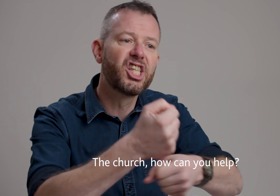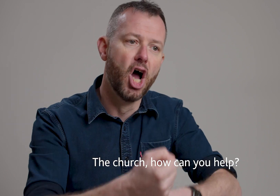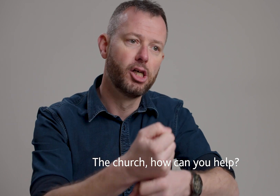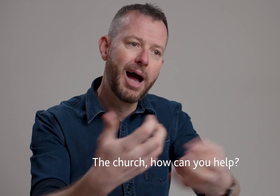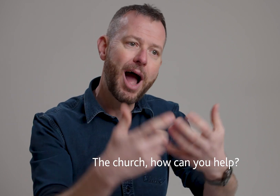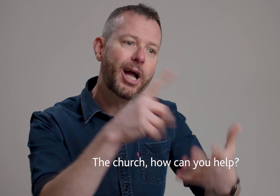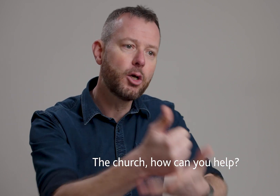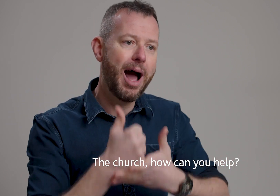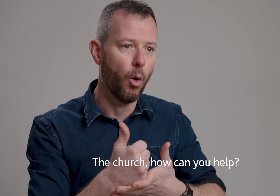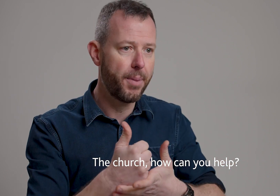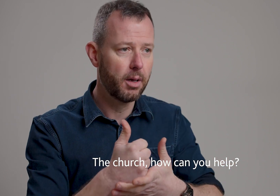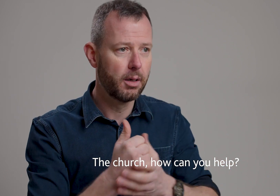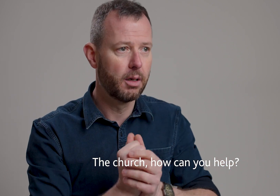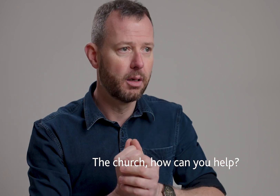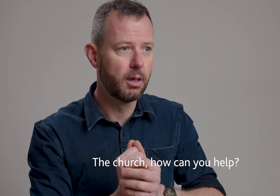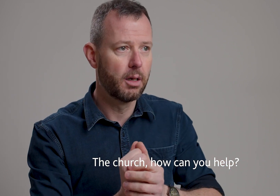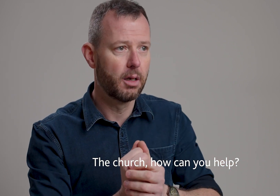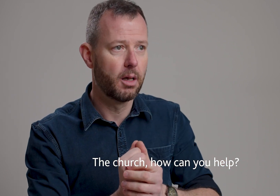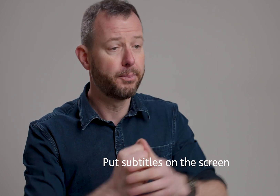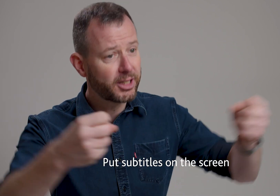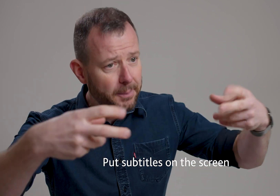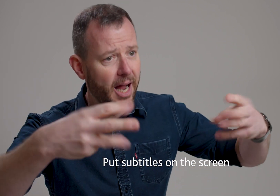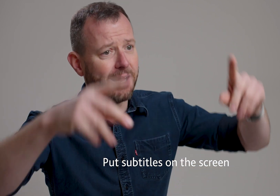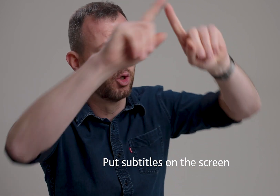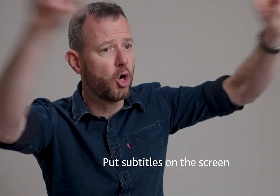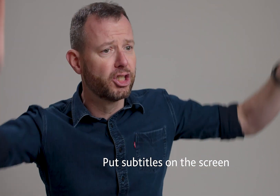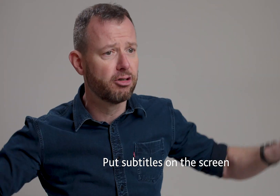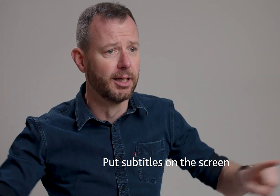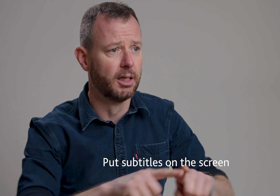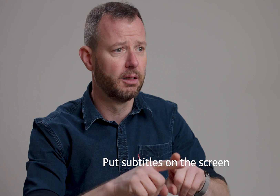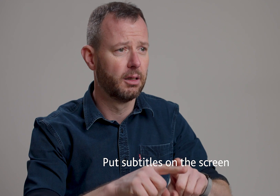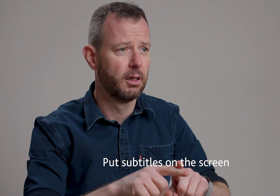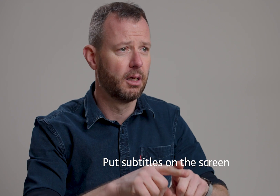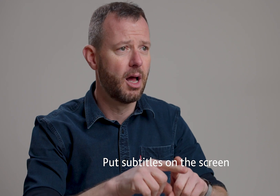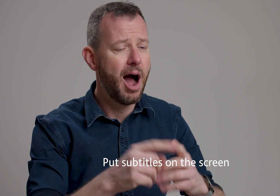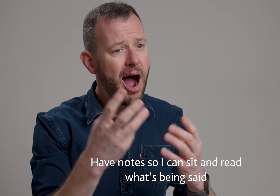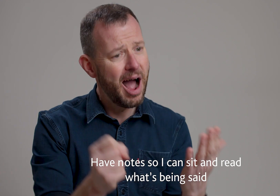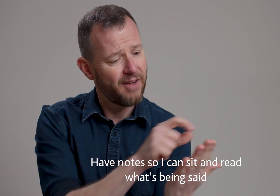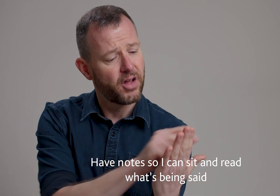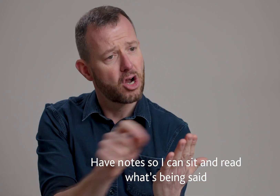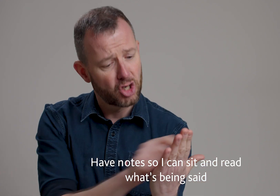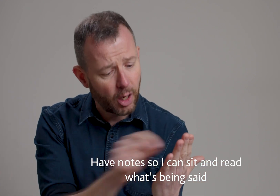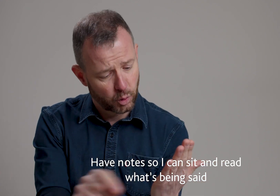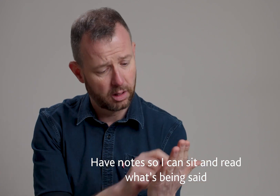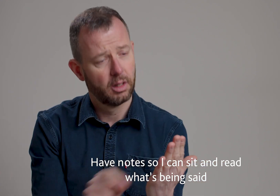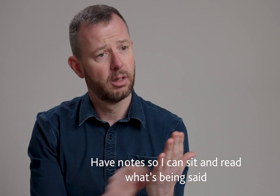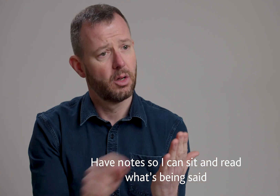Sister, how can you help? Put that tiger on the screen. Ha! Note that